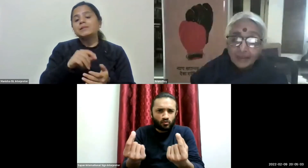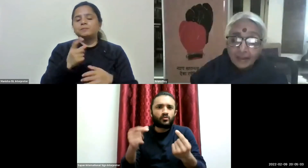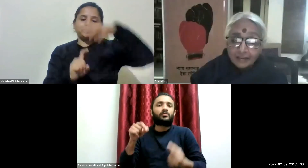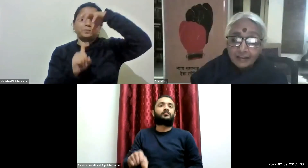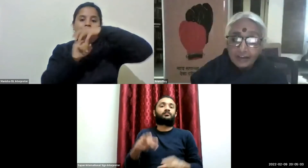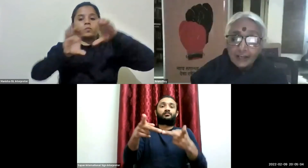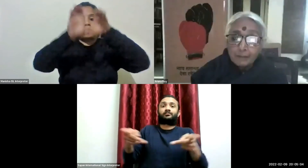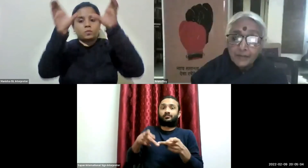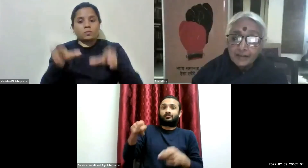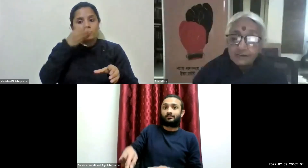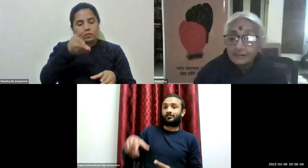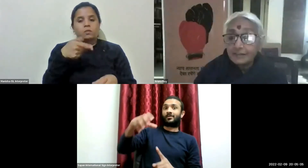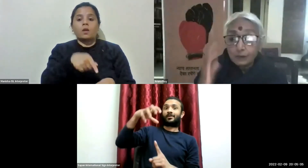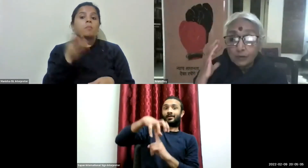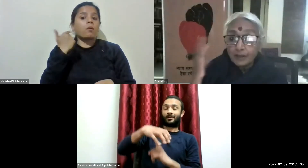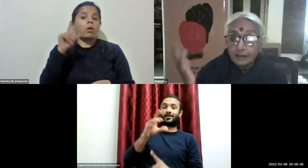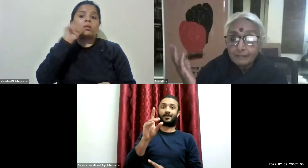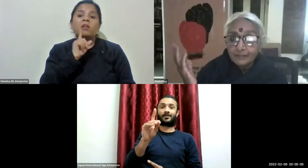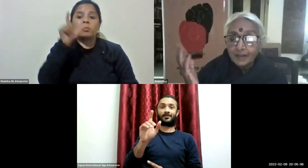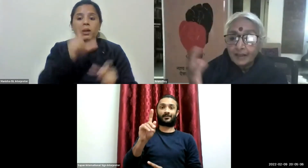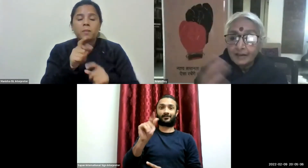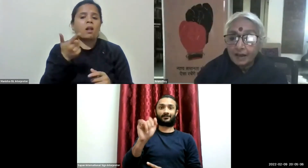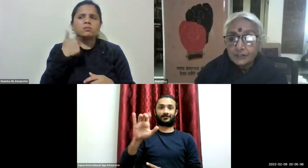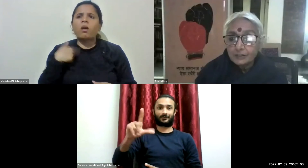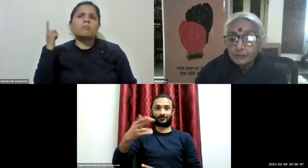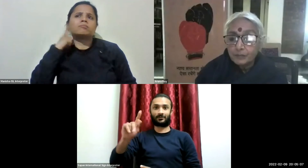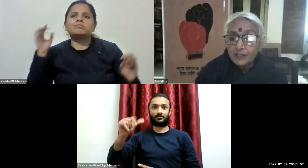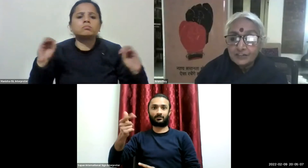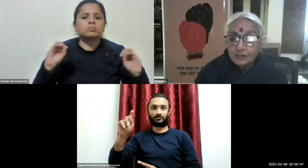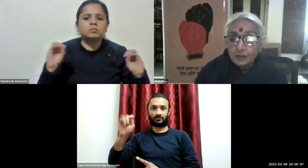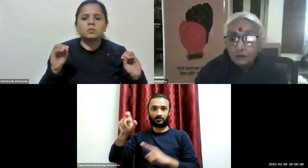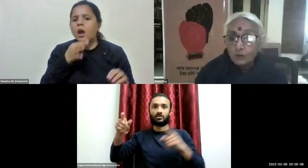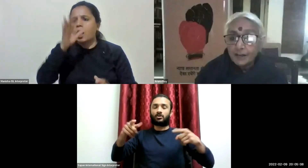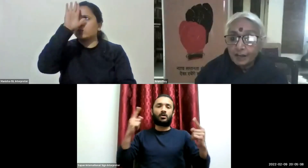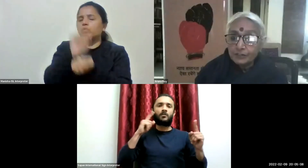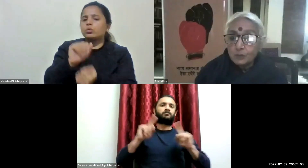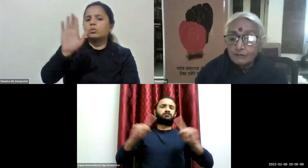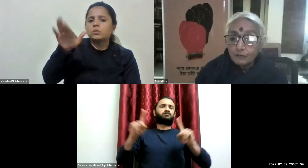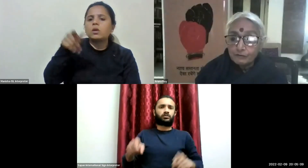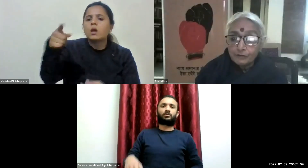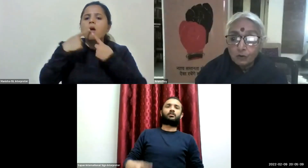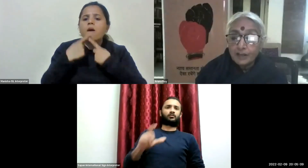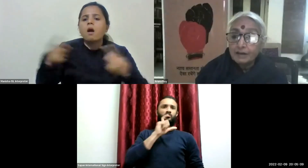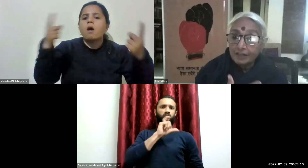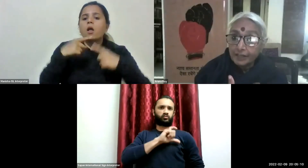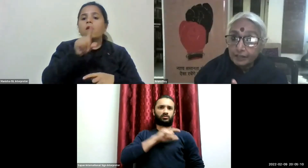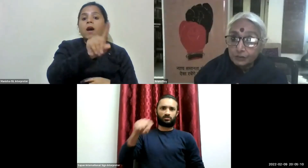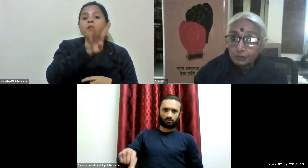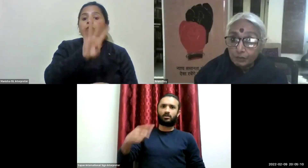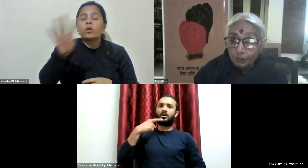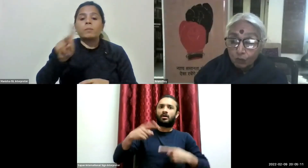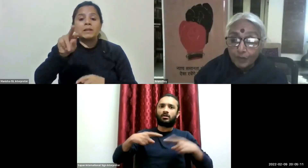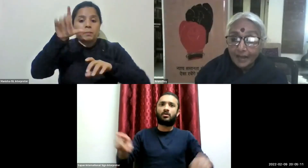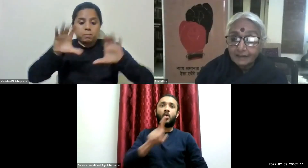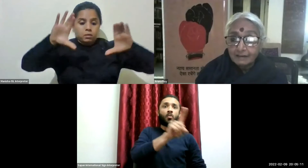Delhi. The hearing impaired said they couldn't hear and asked the police, who were announcing 144 and asking us